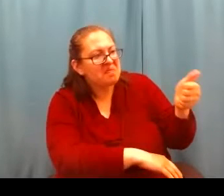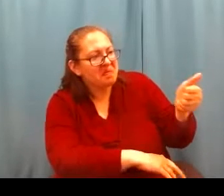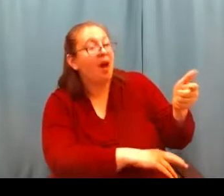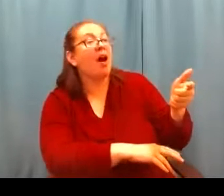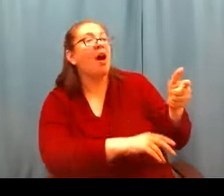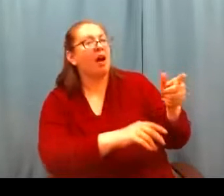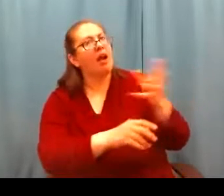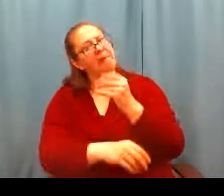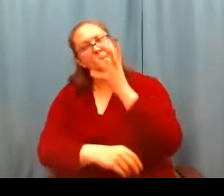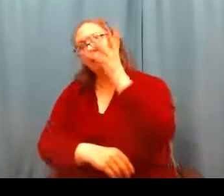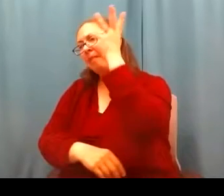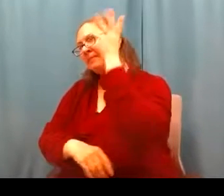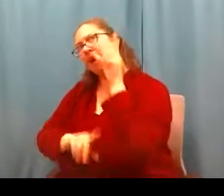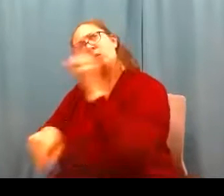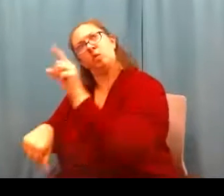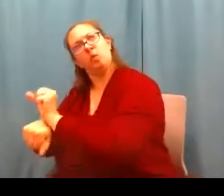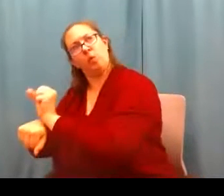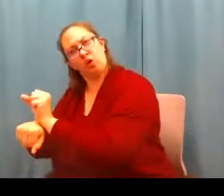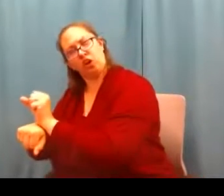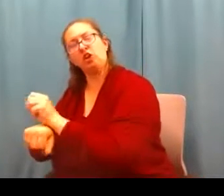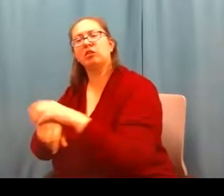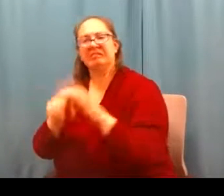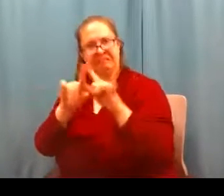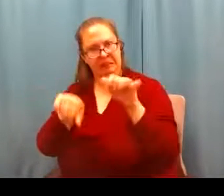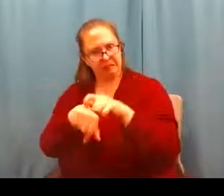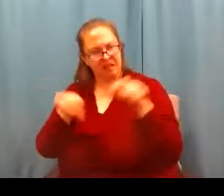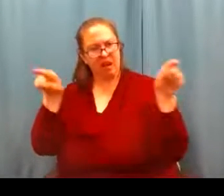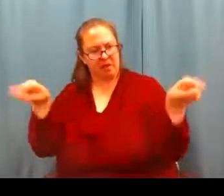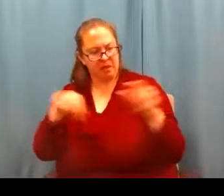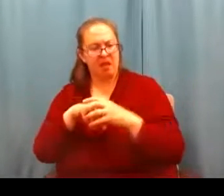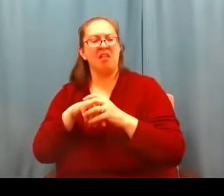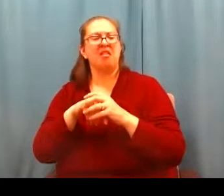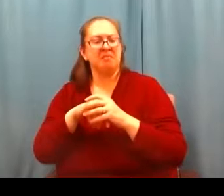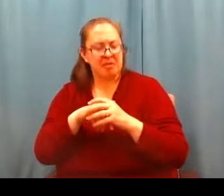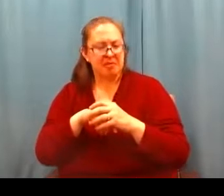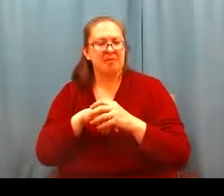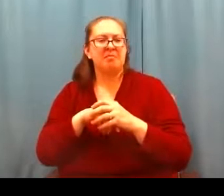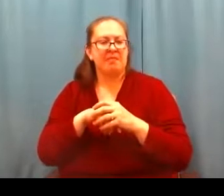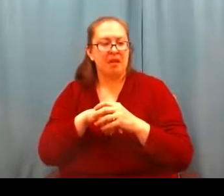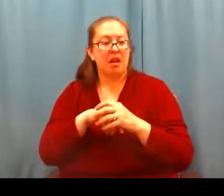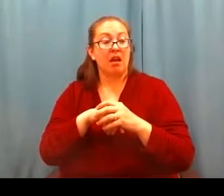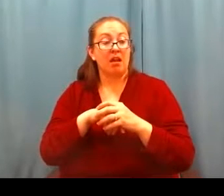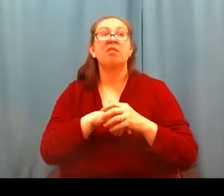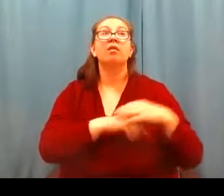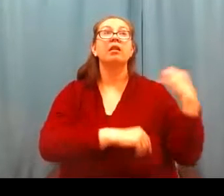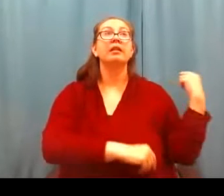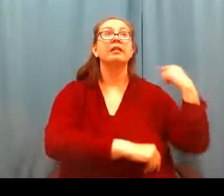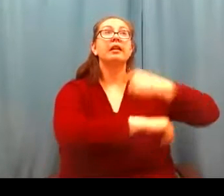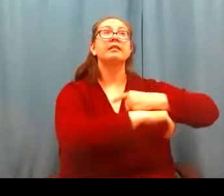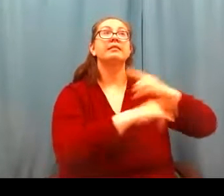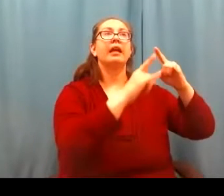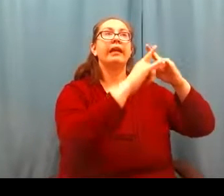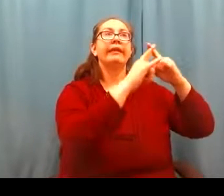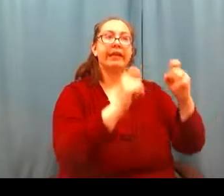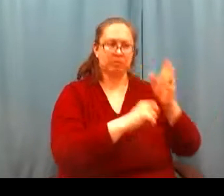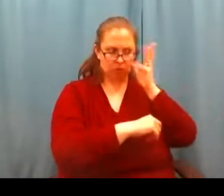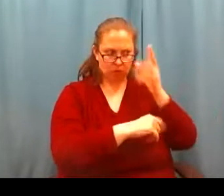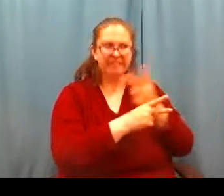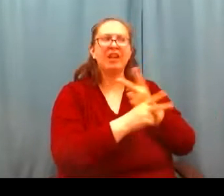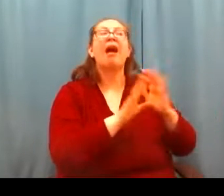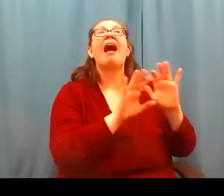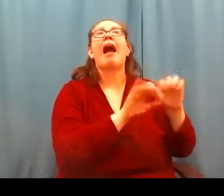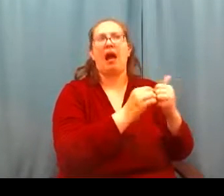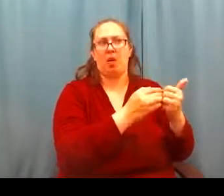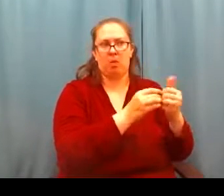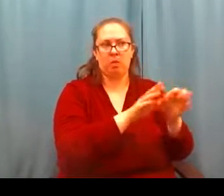work. So day camps, I think we will figure out how to get those open at some point in